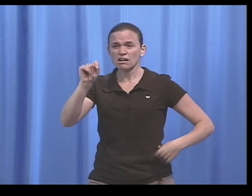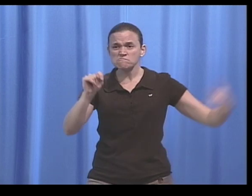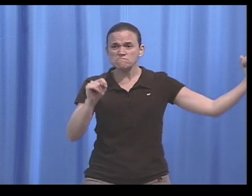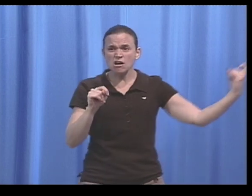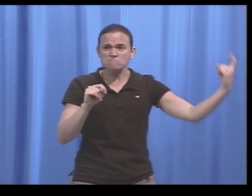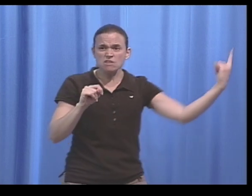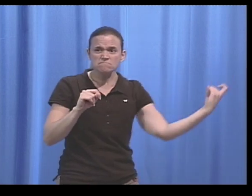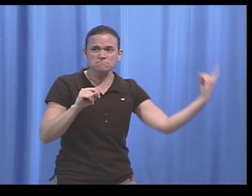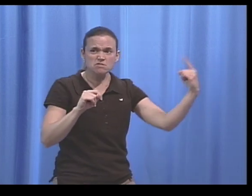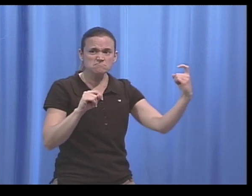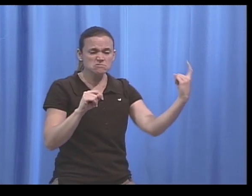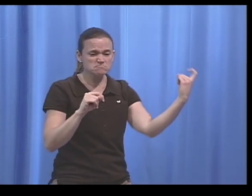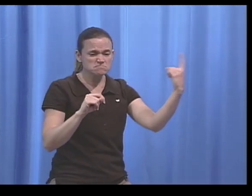giant